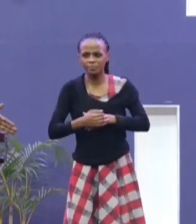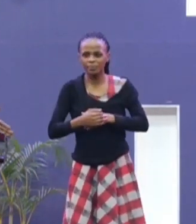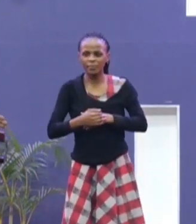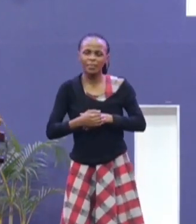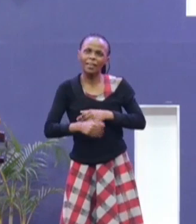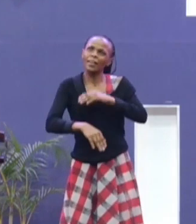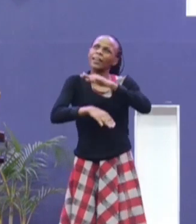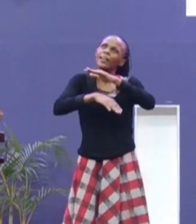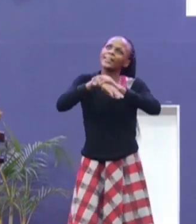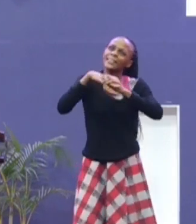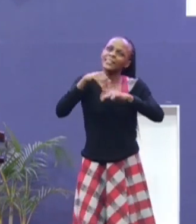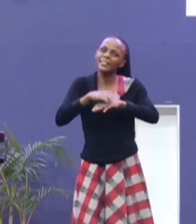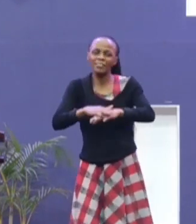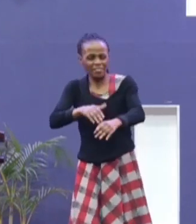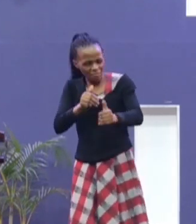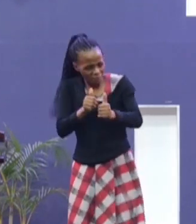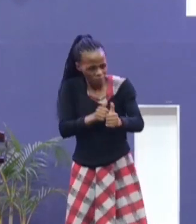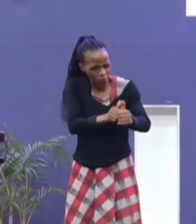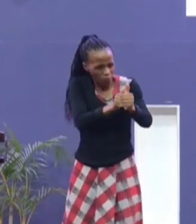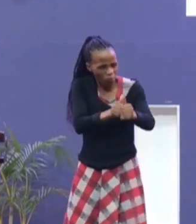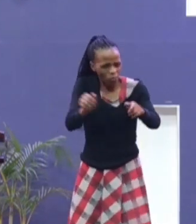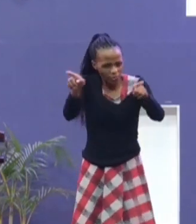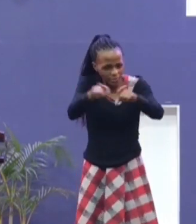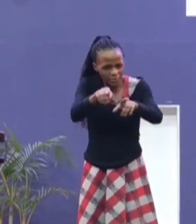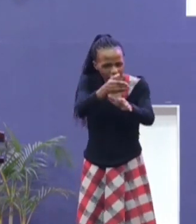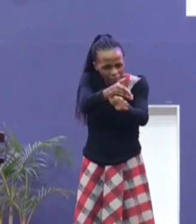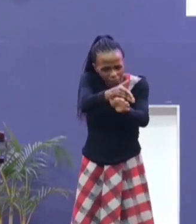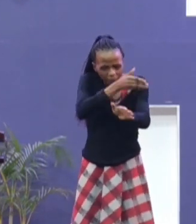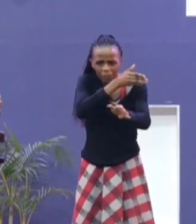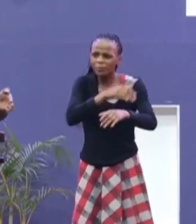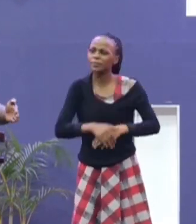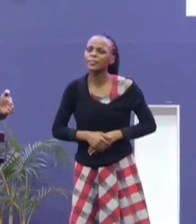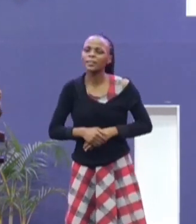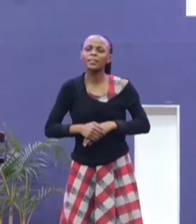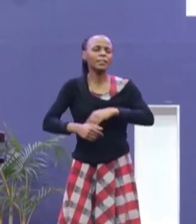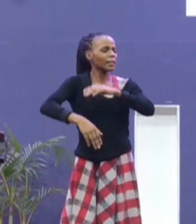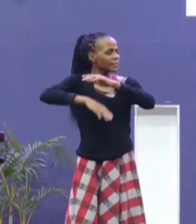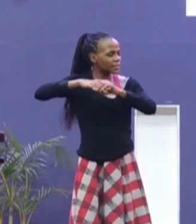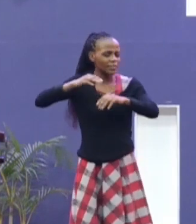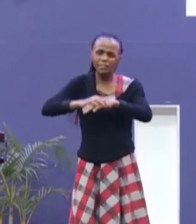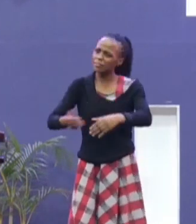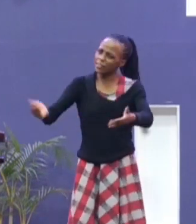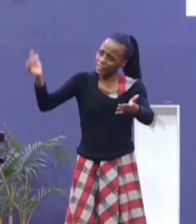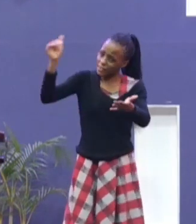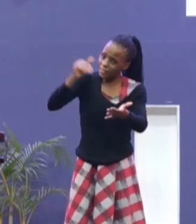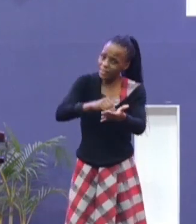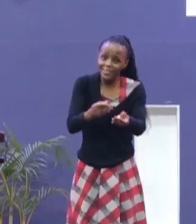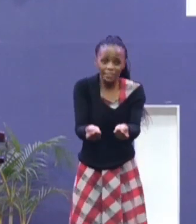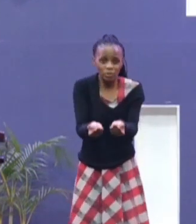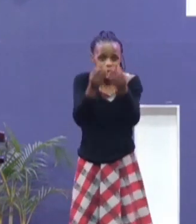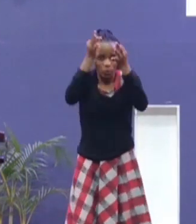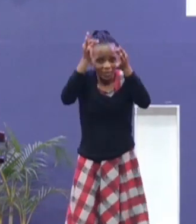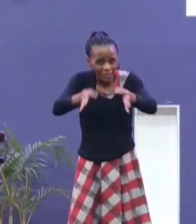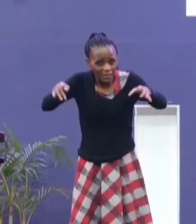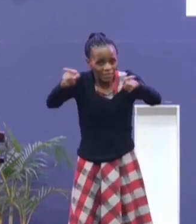Temuddamu kutambulanga. Do not walk in such a way. Temuddamu kola bintu ngabwe mubadde mubikola.